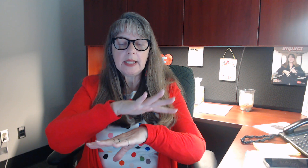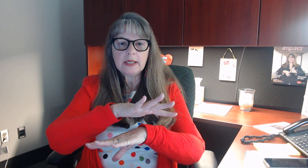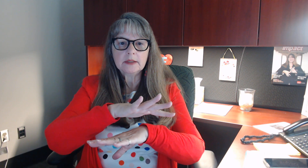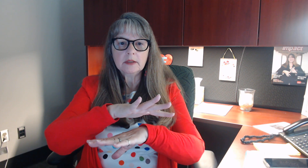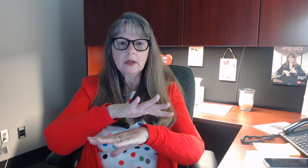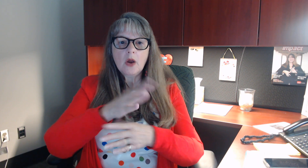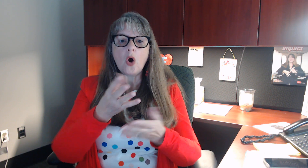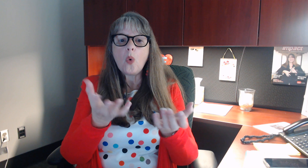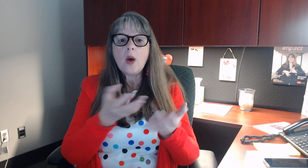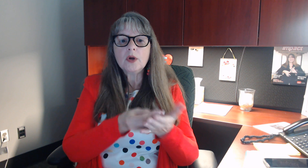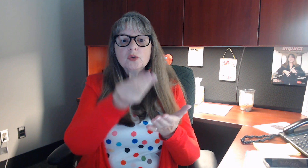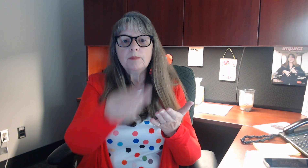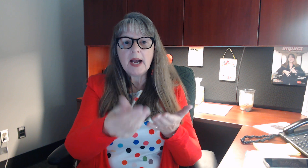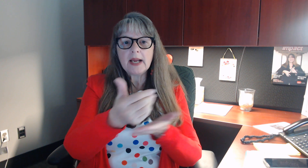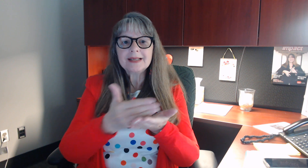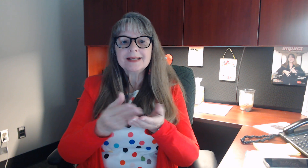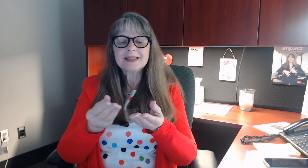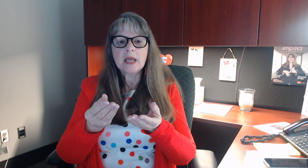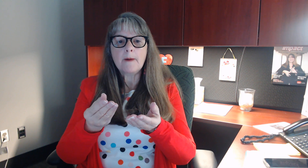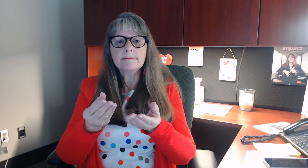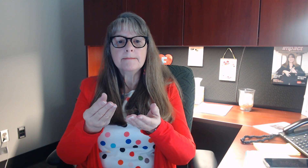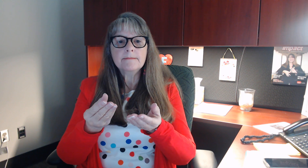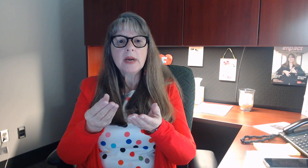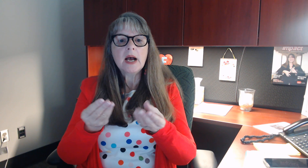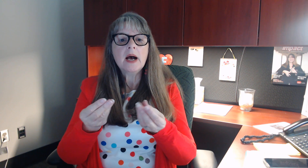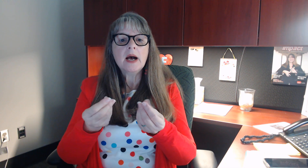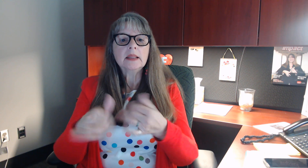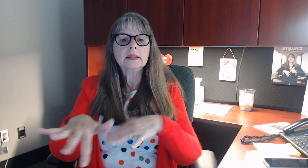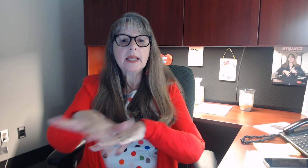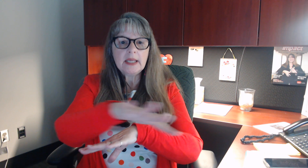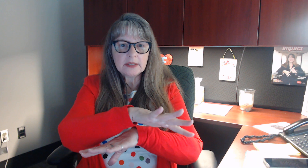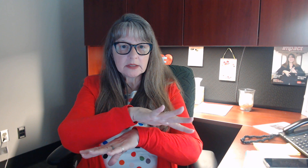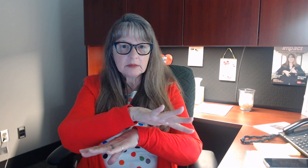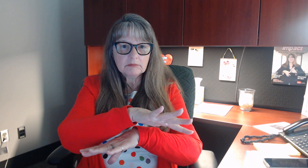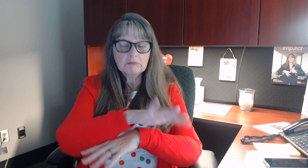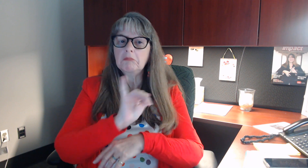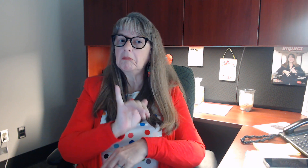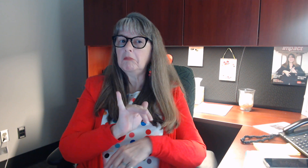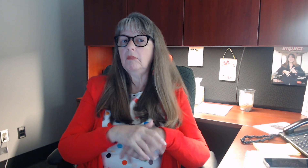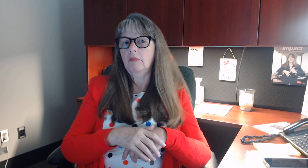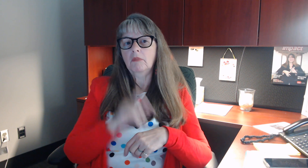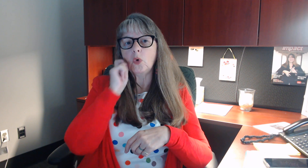Land. Oh, I want to buy some land. Cool.